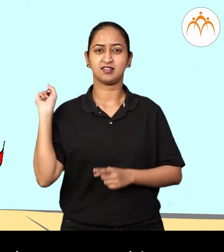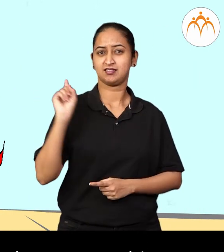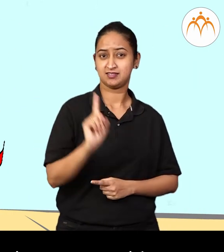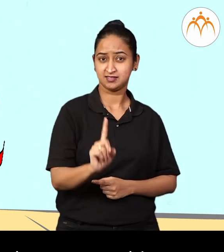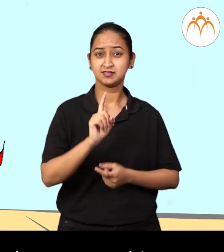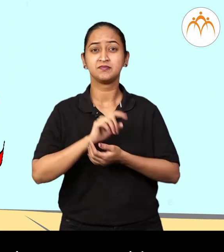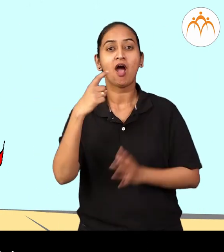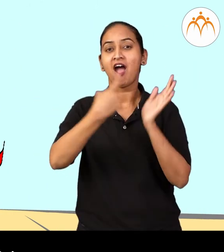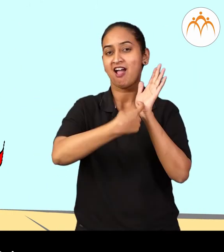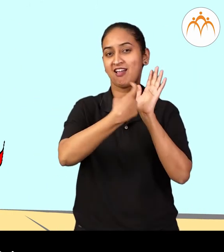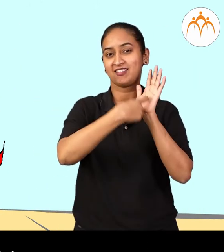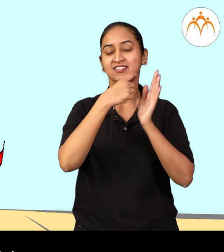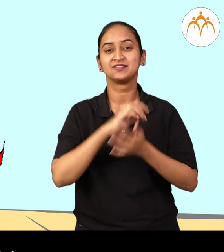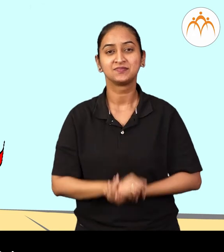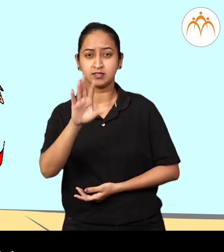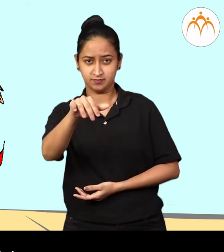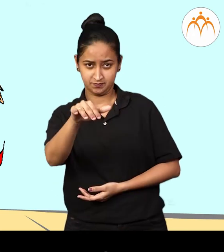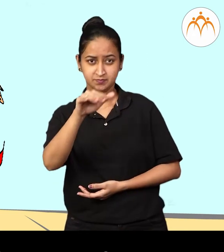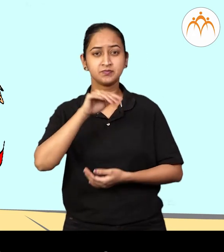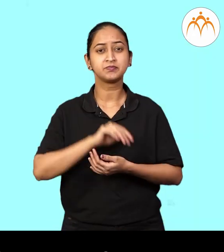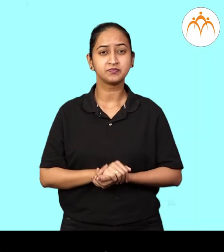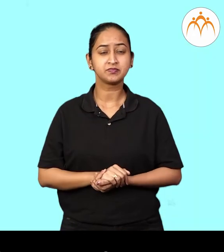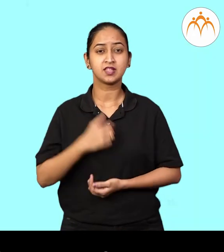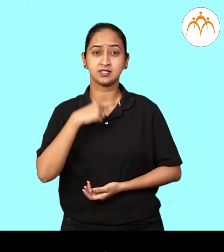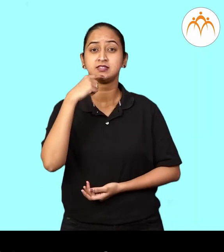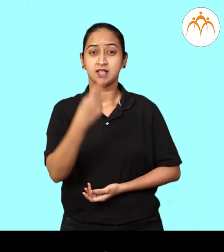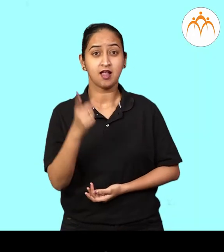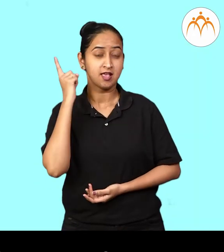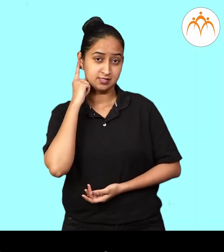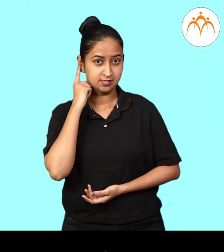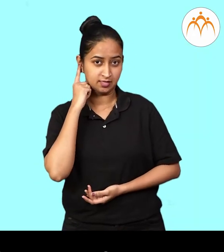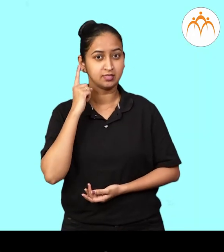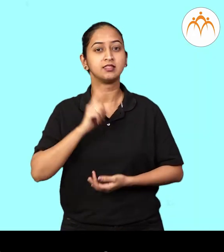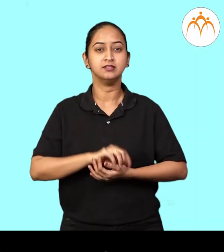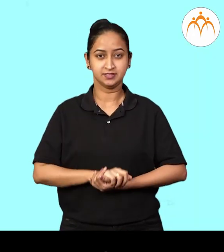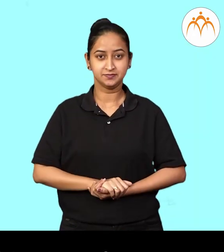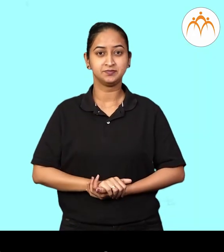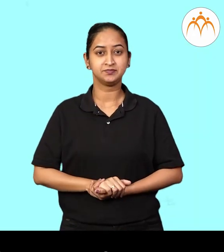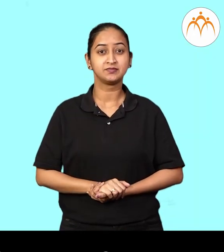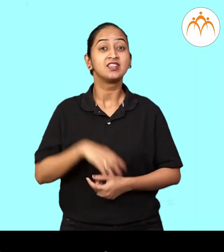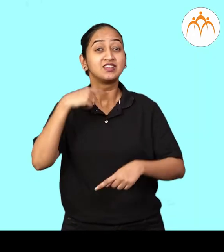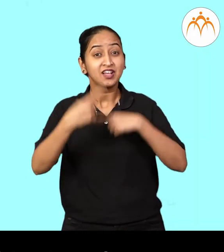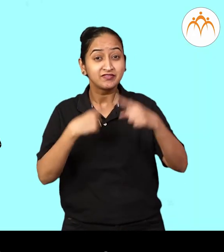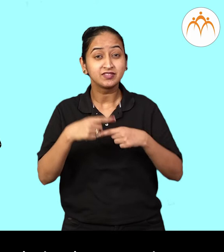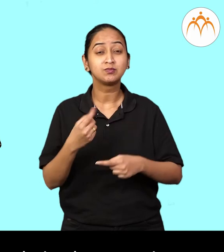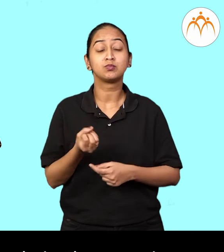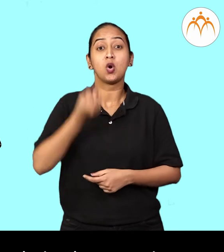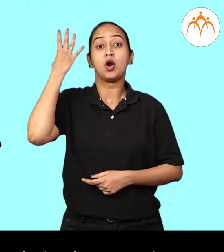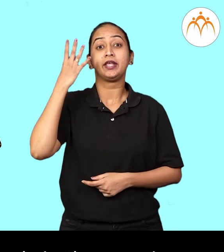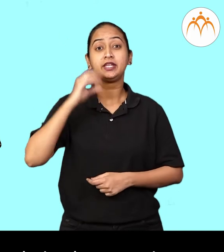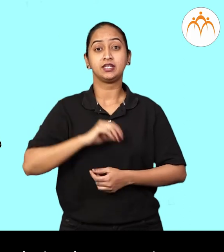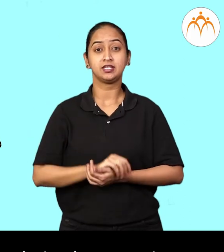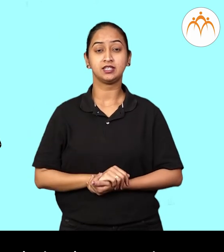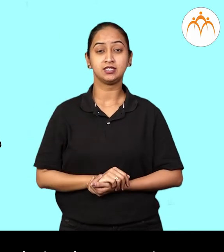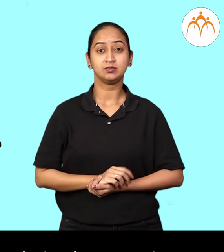near him. She said, Rohit, will you listen to me? From